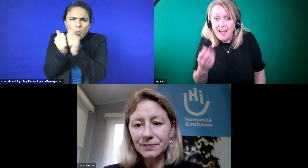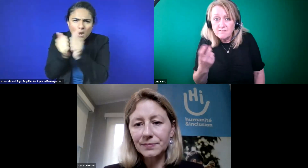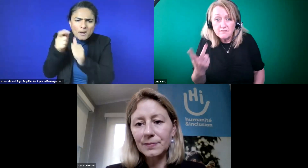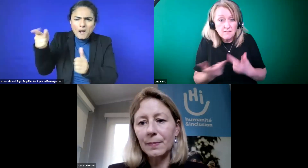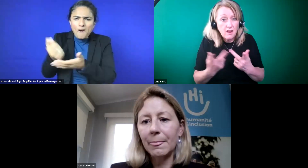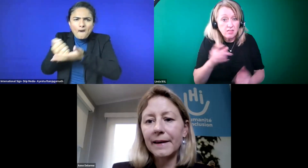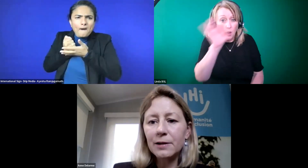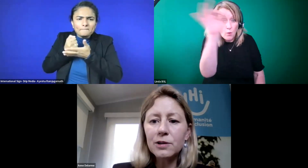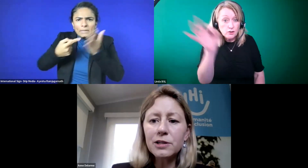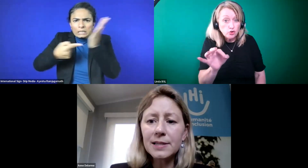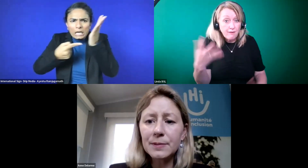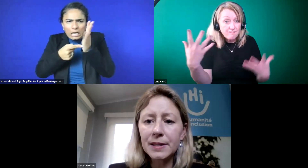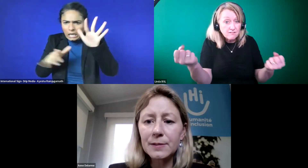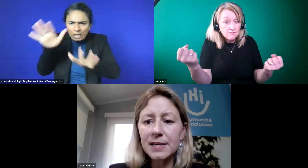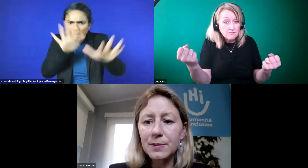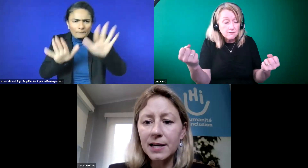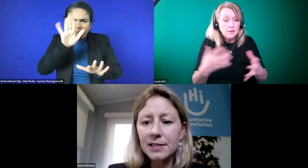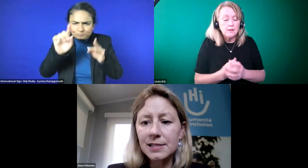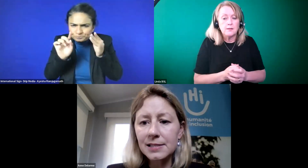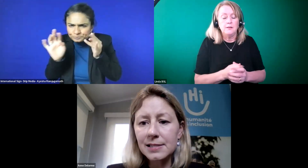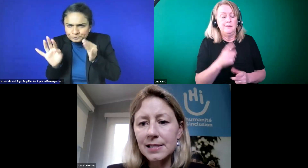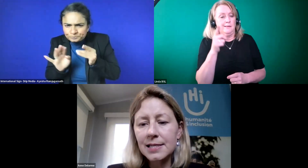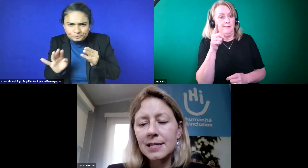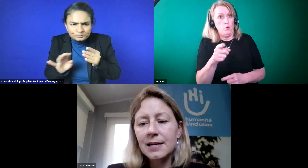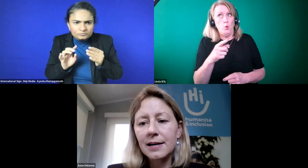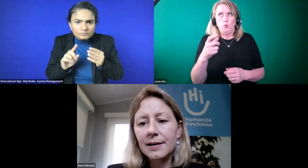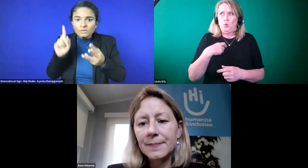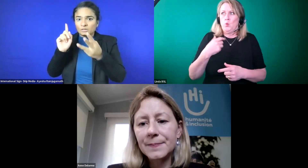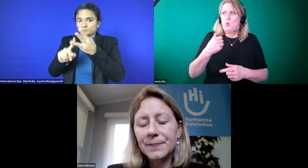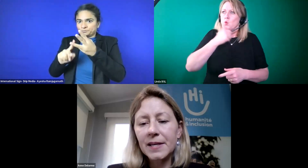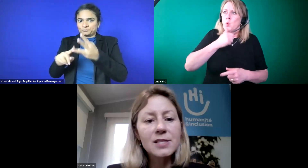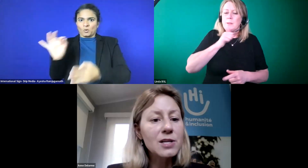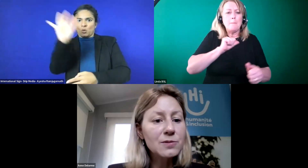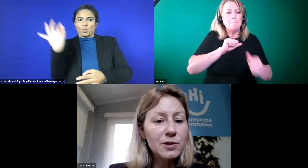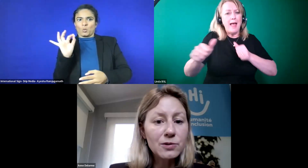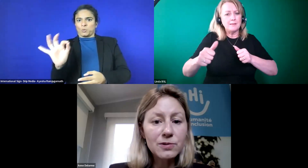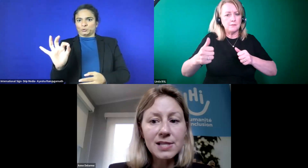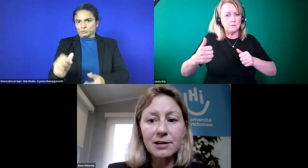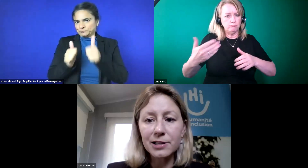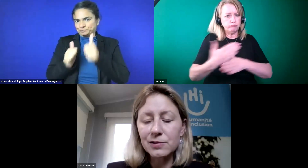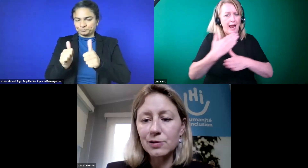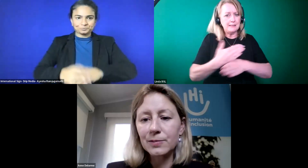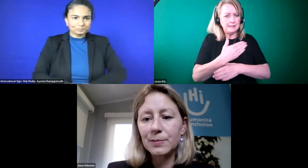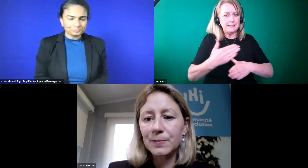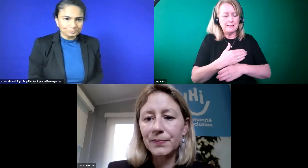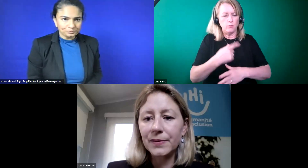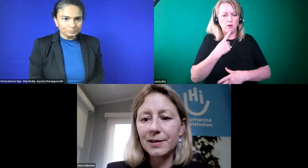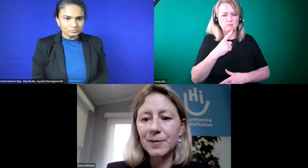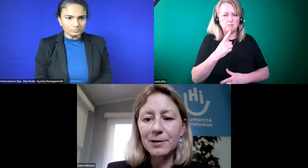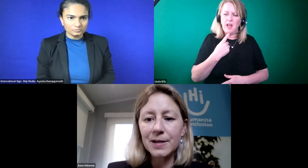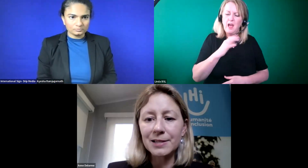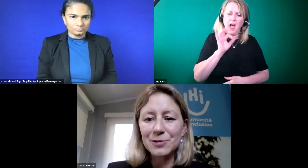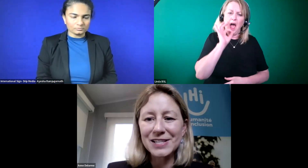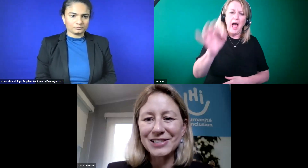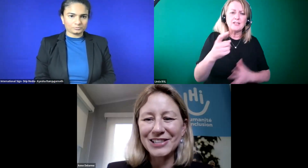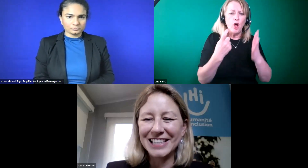question. In order to implement the best practices, and this question will go to Rosario, so